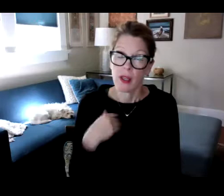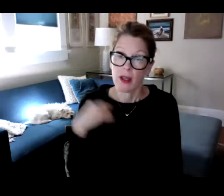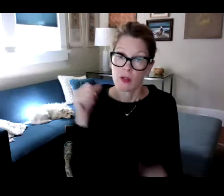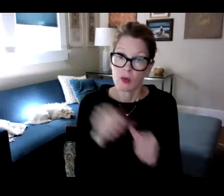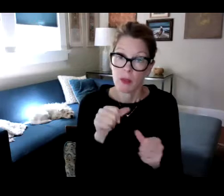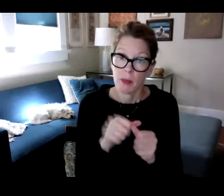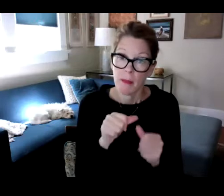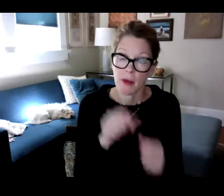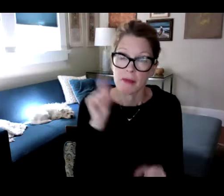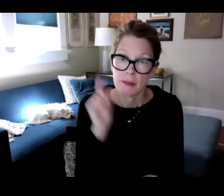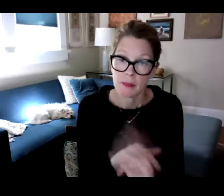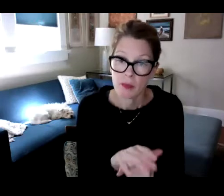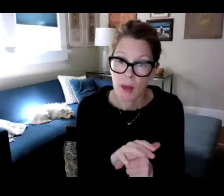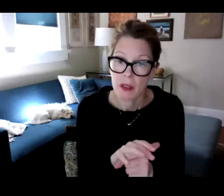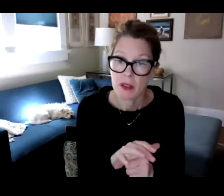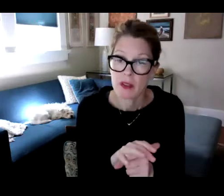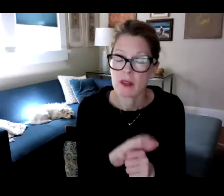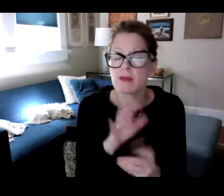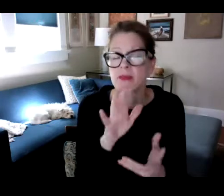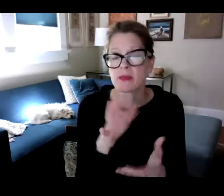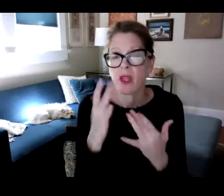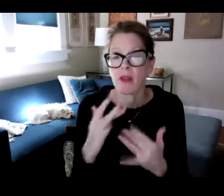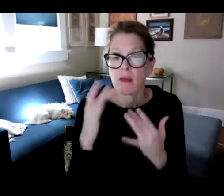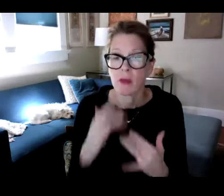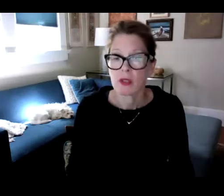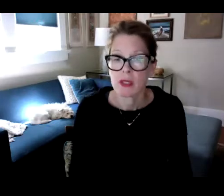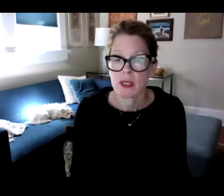his promise of mercy,